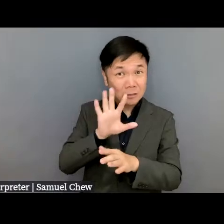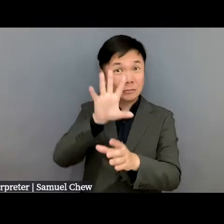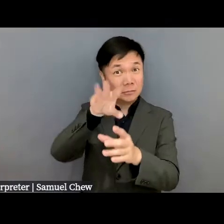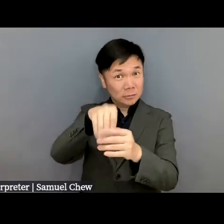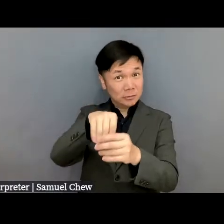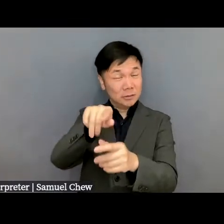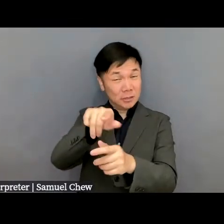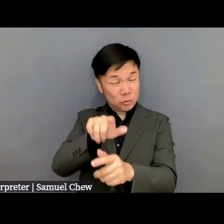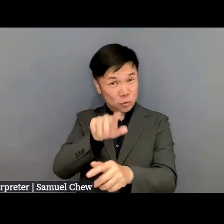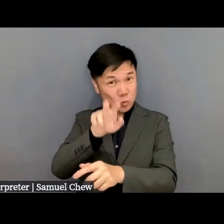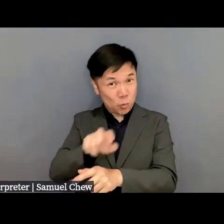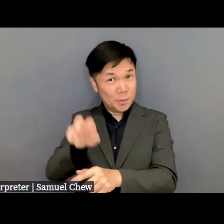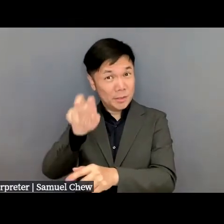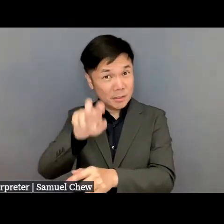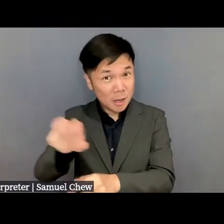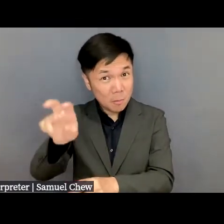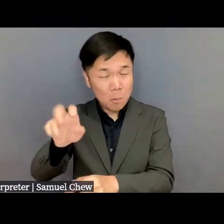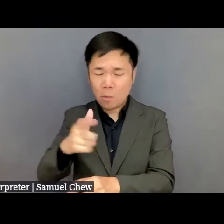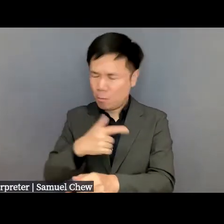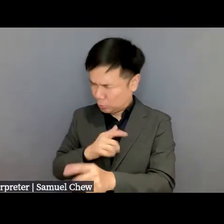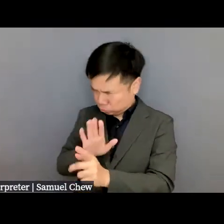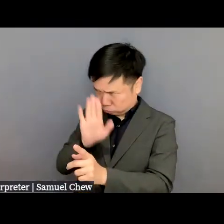a part of